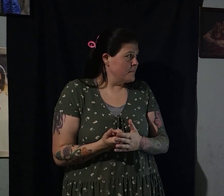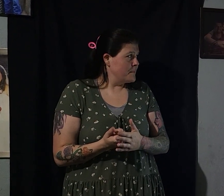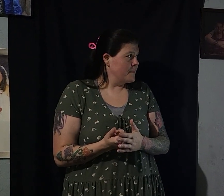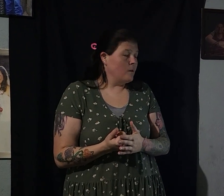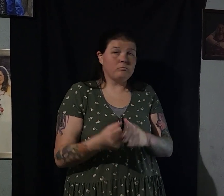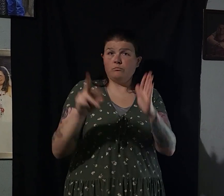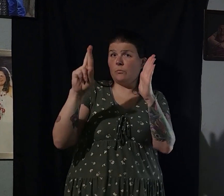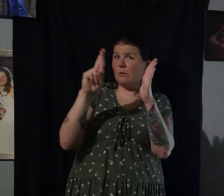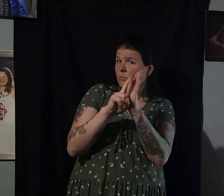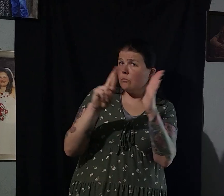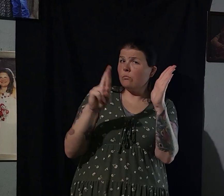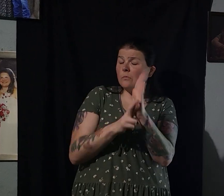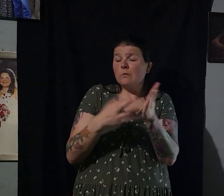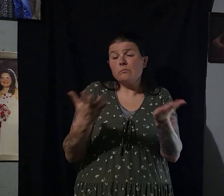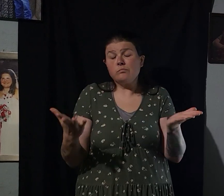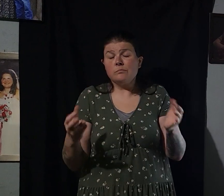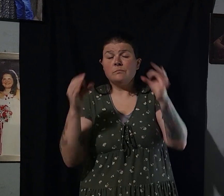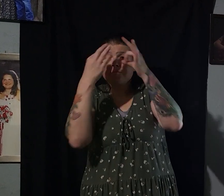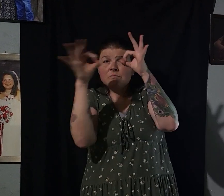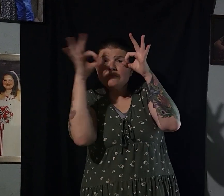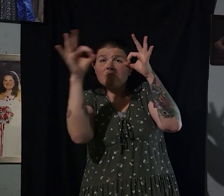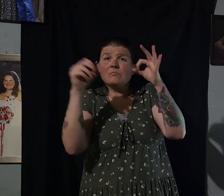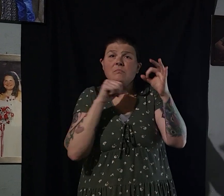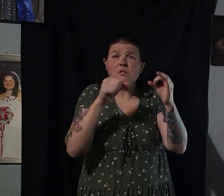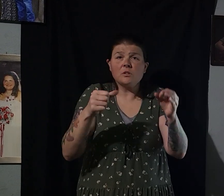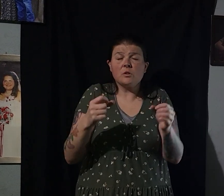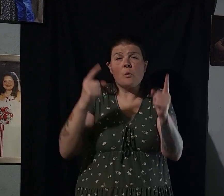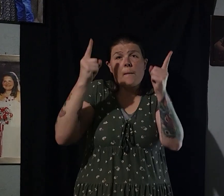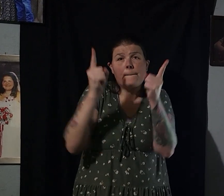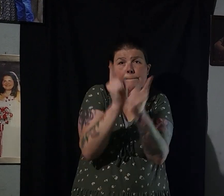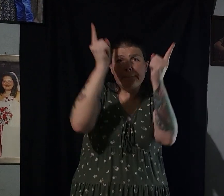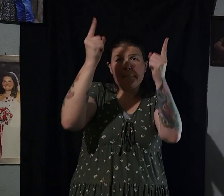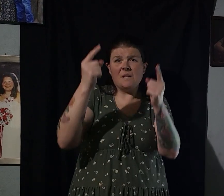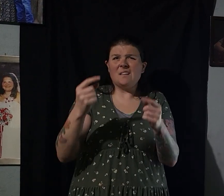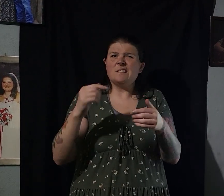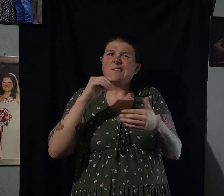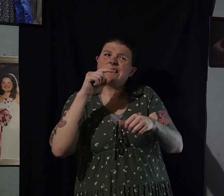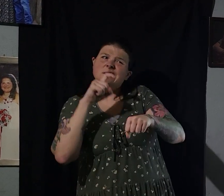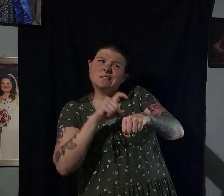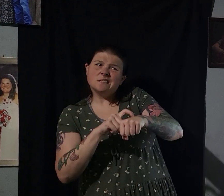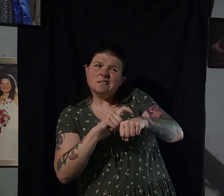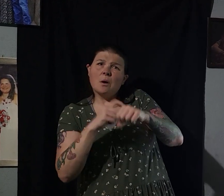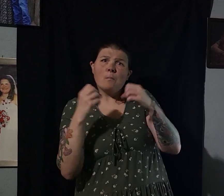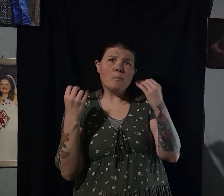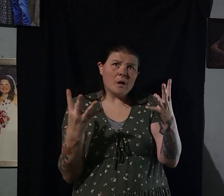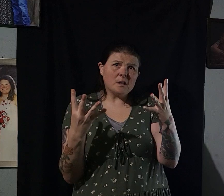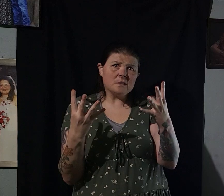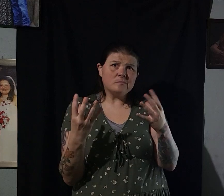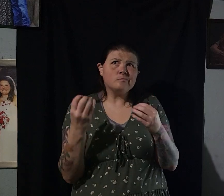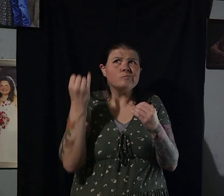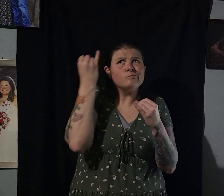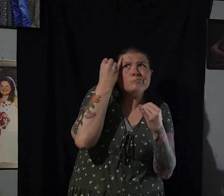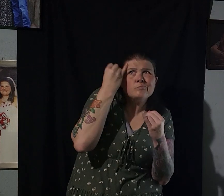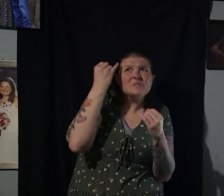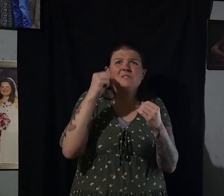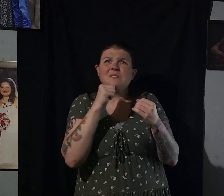As a rule though, chameleons don't bump into one another all that often. I suppose it wouldn't be fair to call